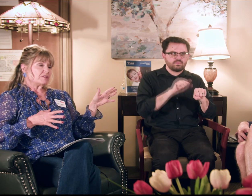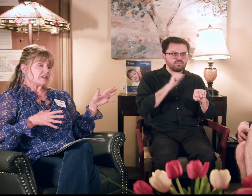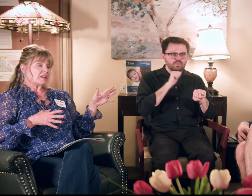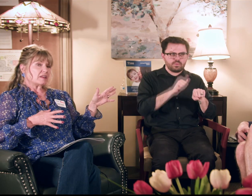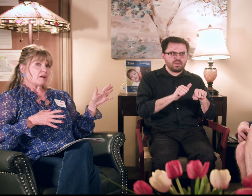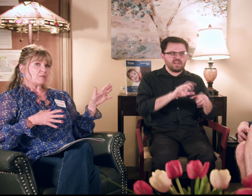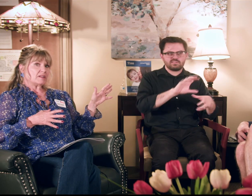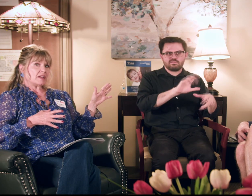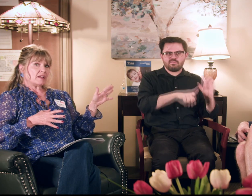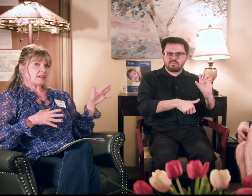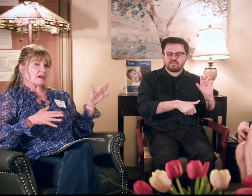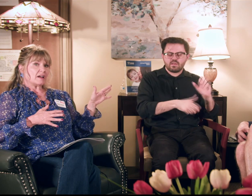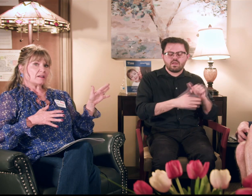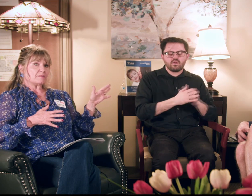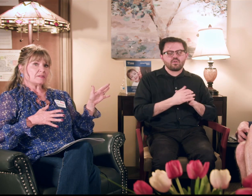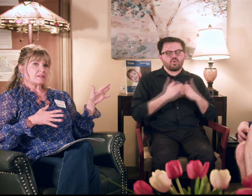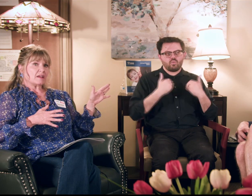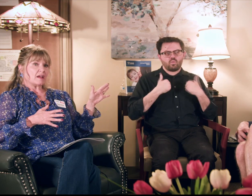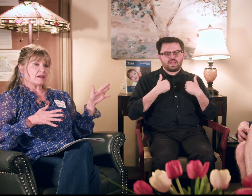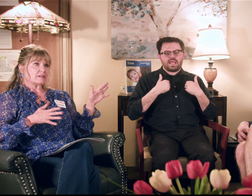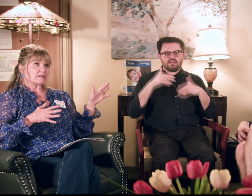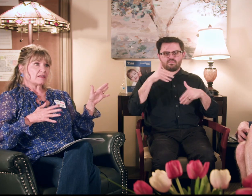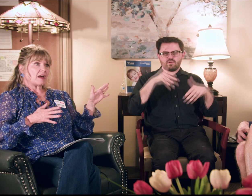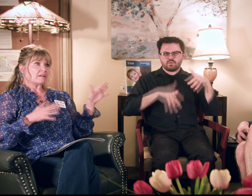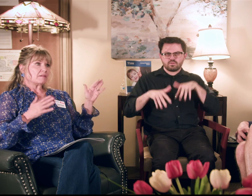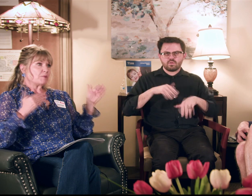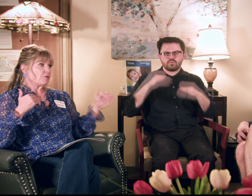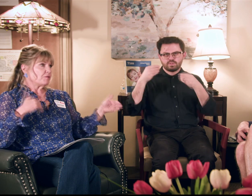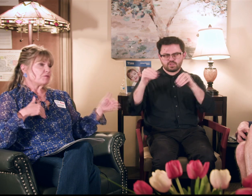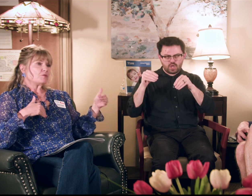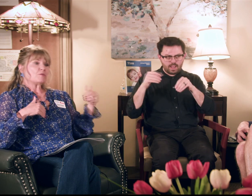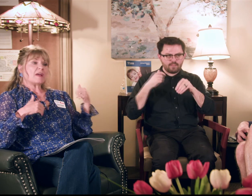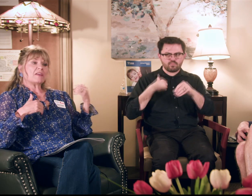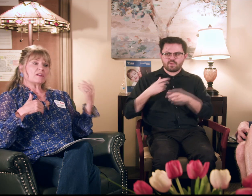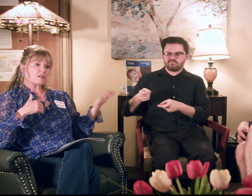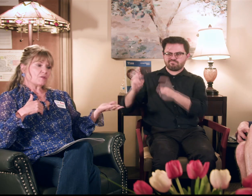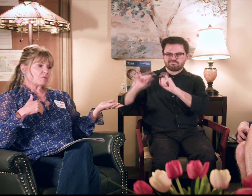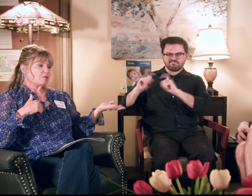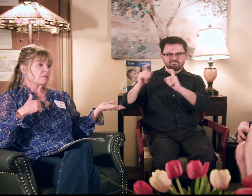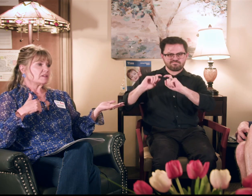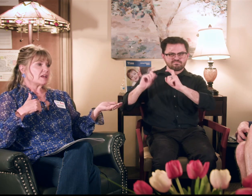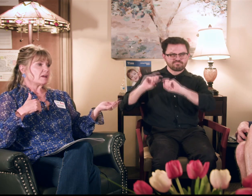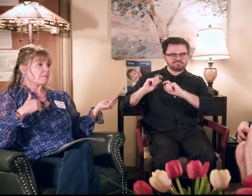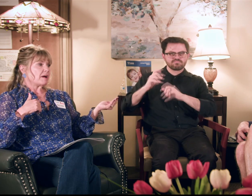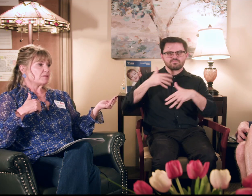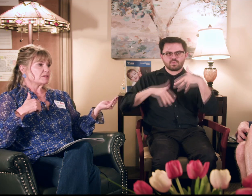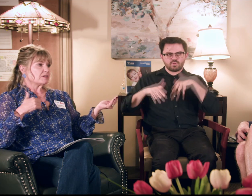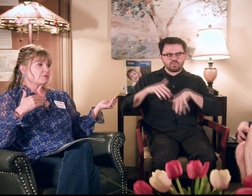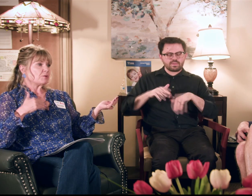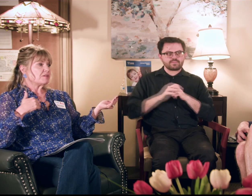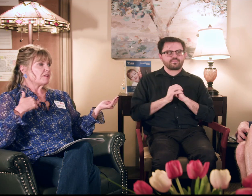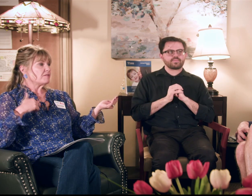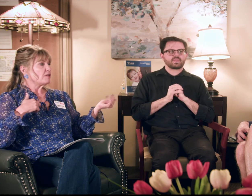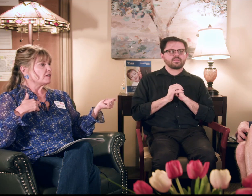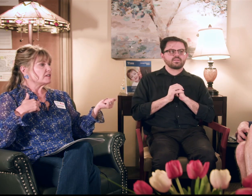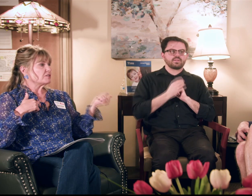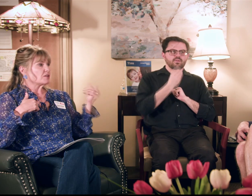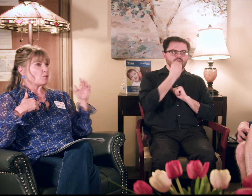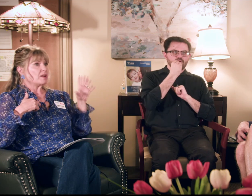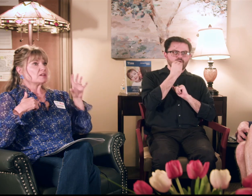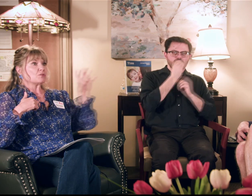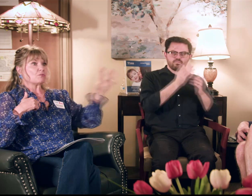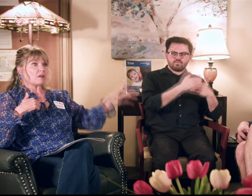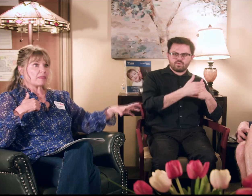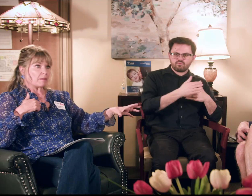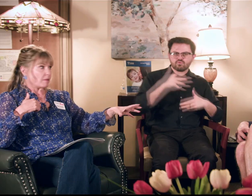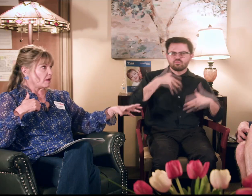a clothing boutique that we take in items, and that both the food room and the clothing room take about 45